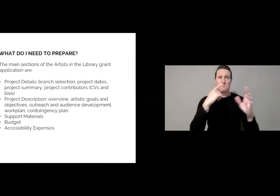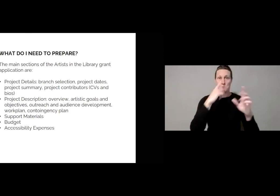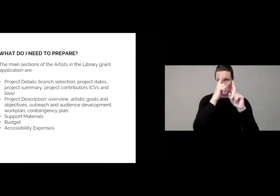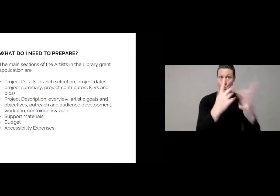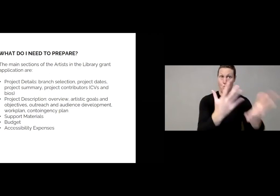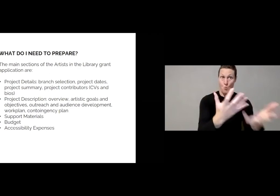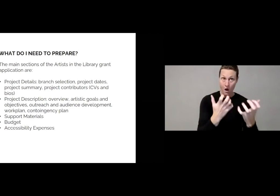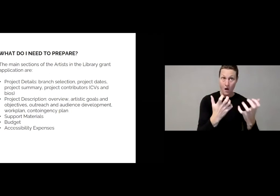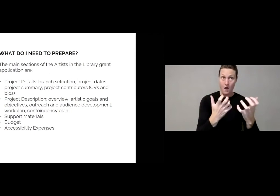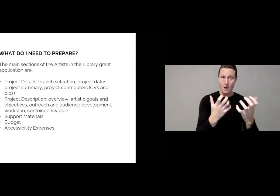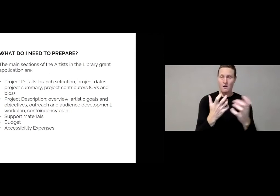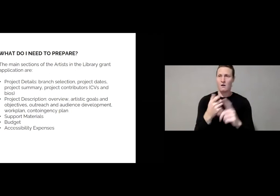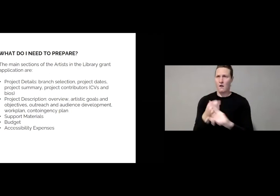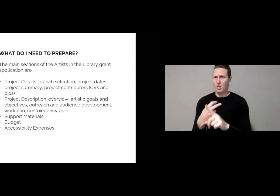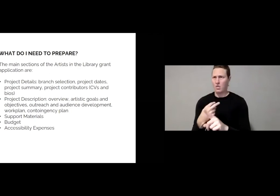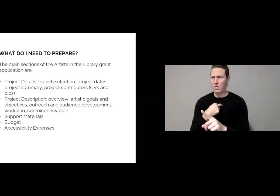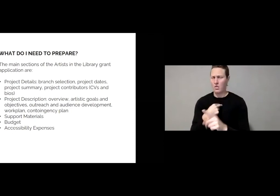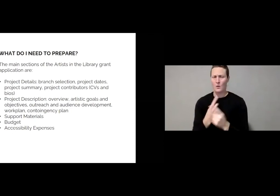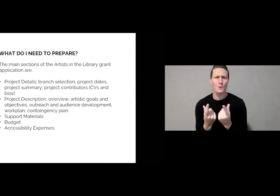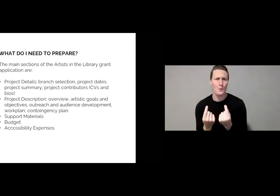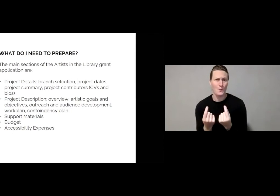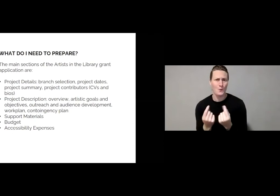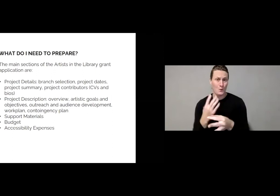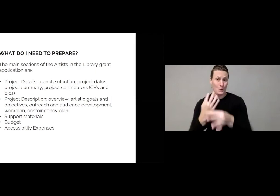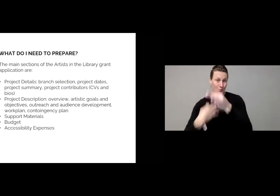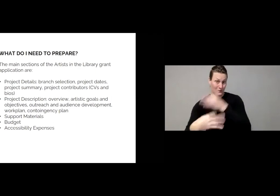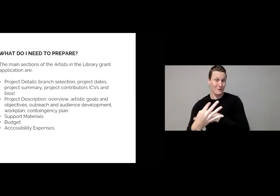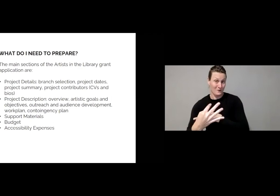be exhibition in the window front of